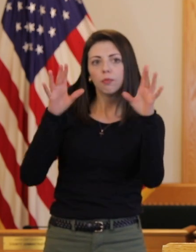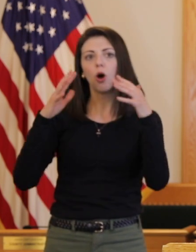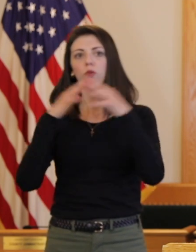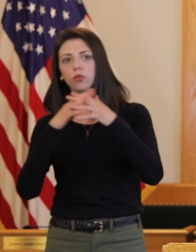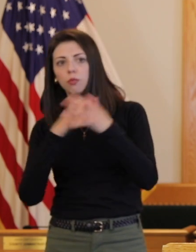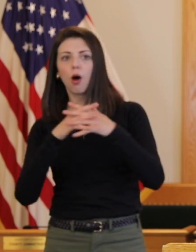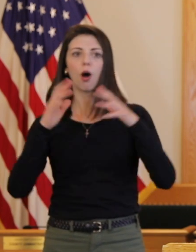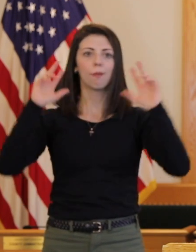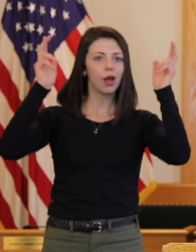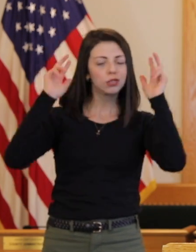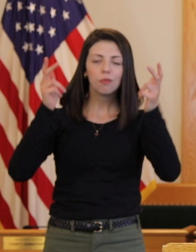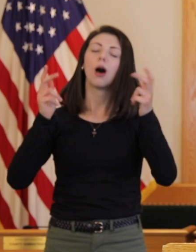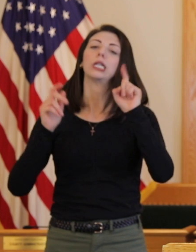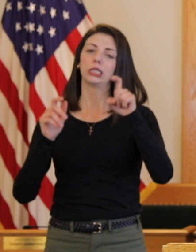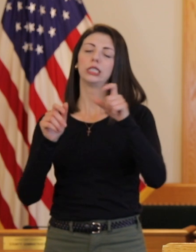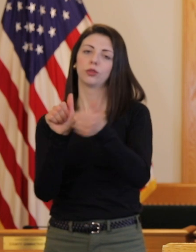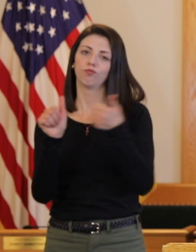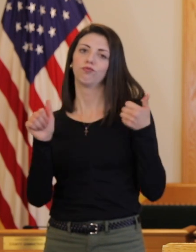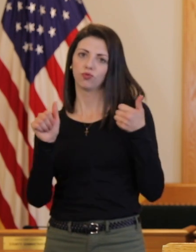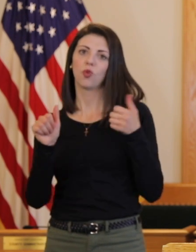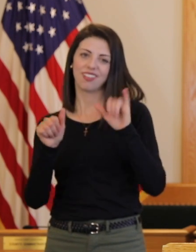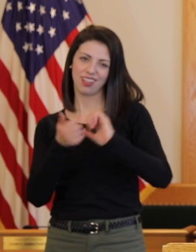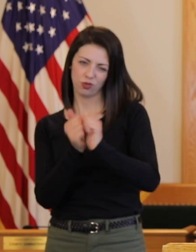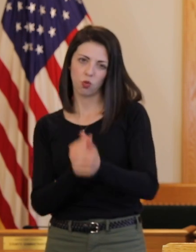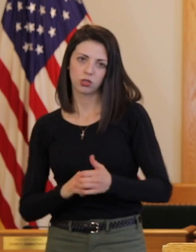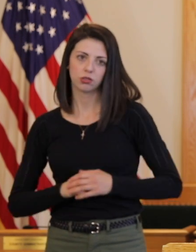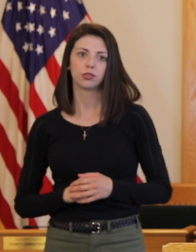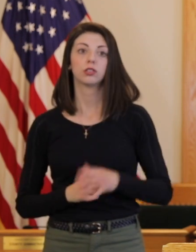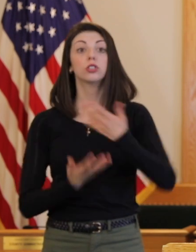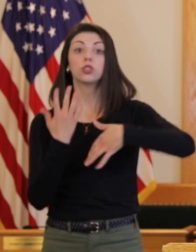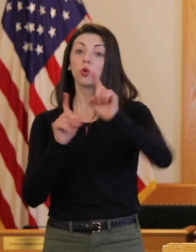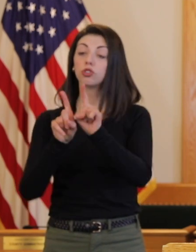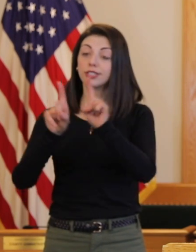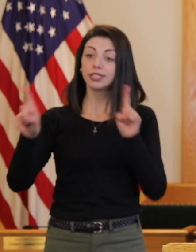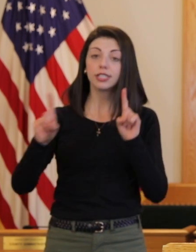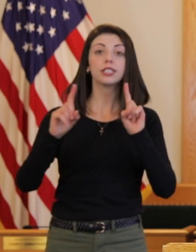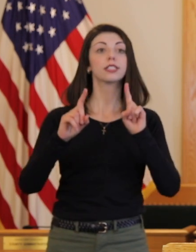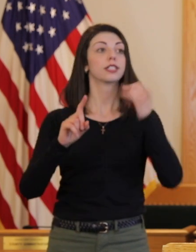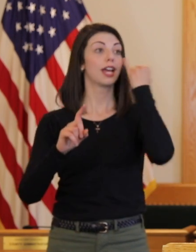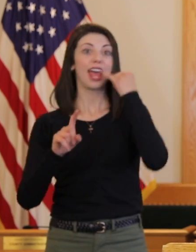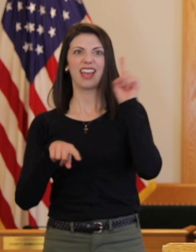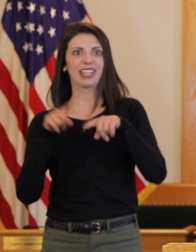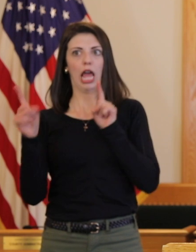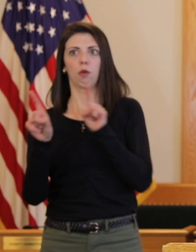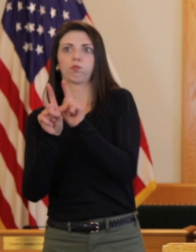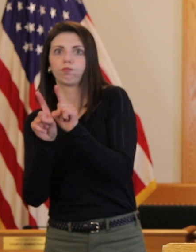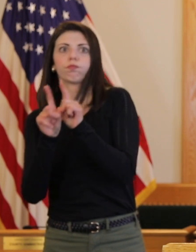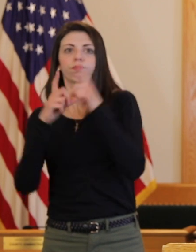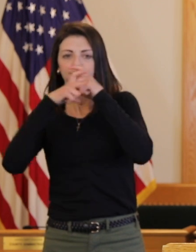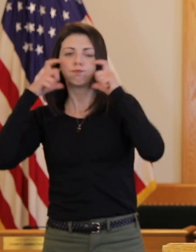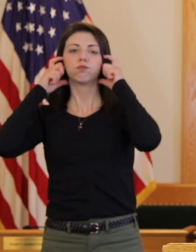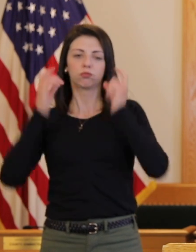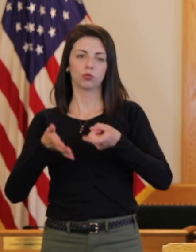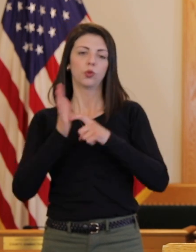These activities should also be avoided. Social distancing and wearing masks in public when social distancing can't be maintained